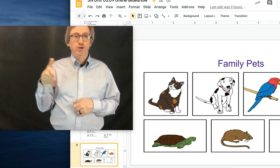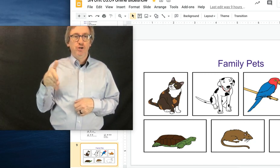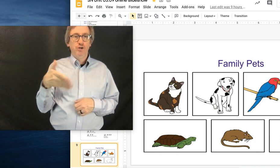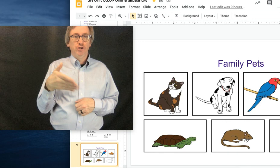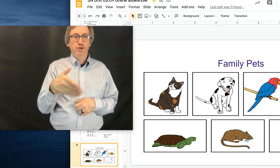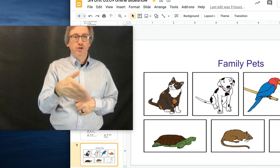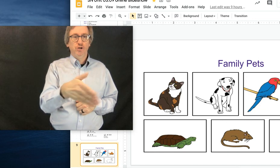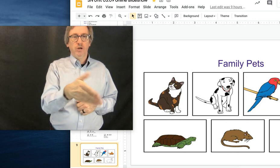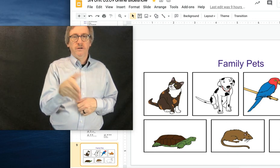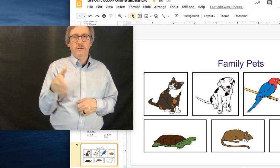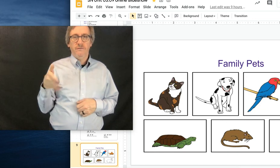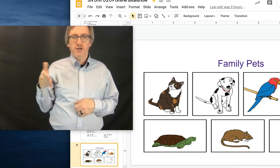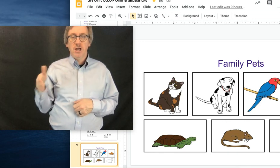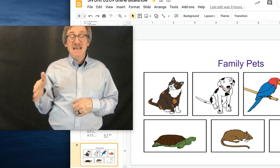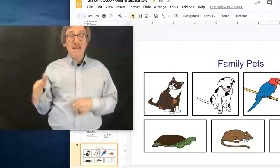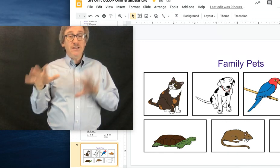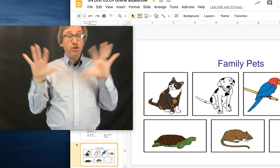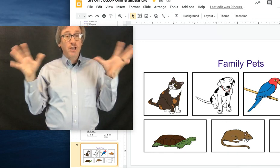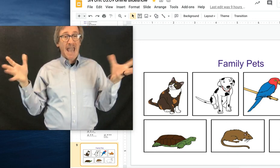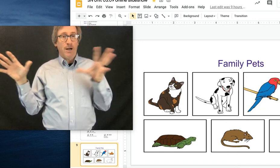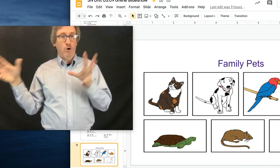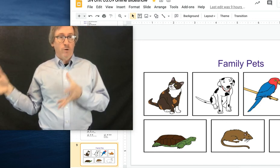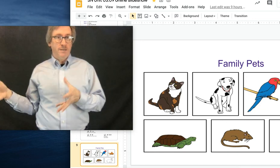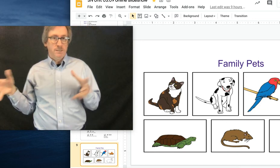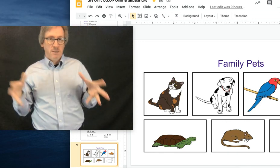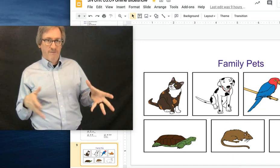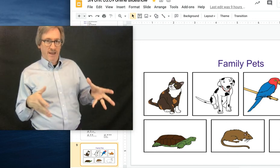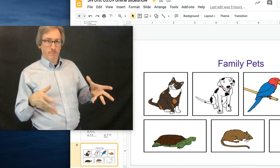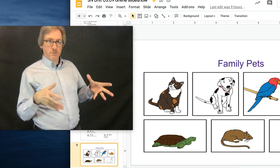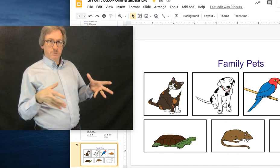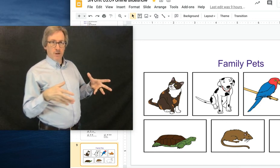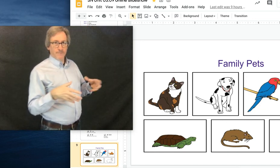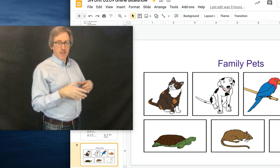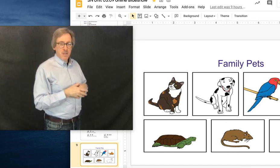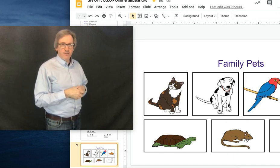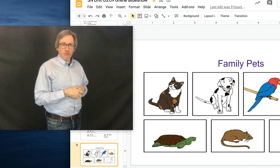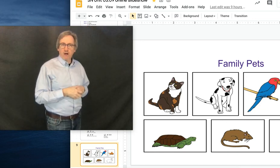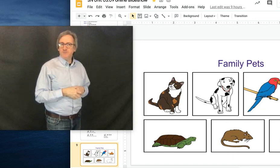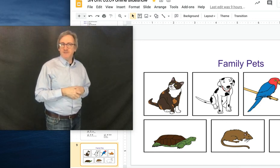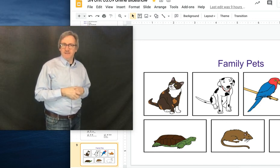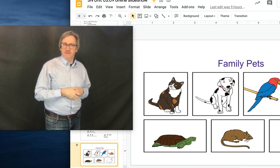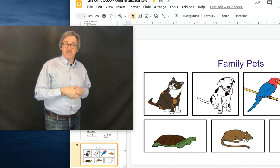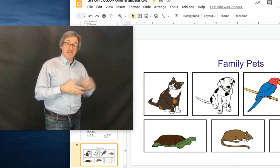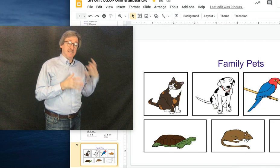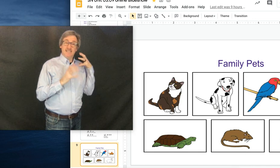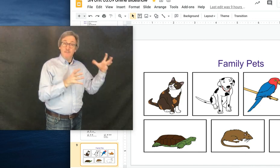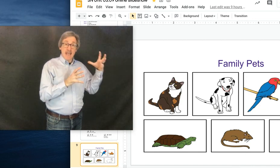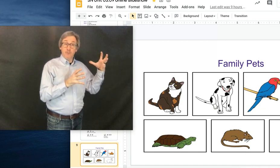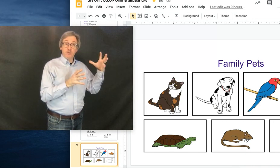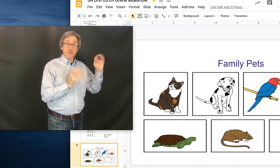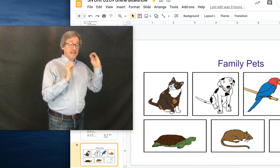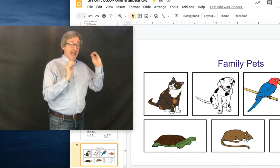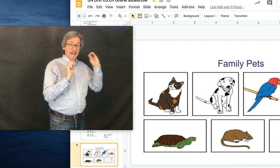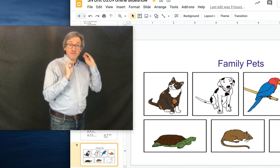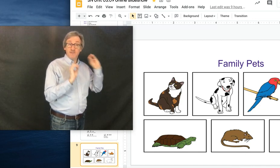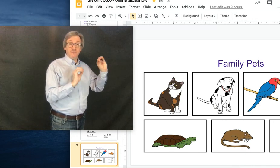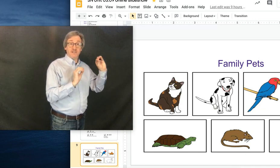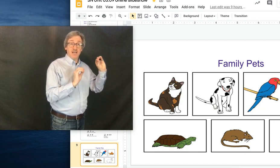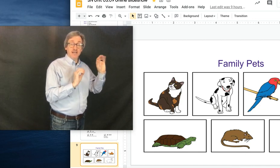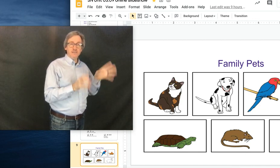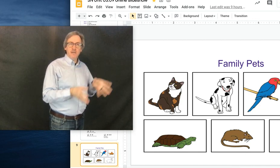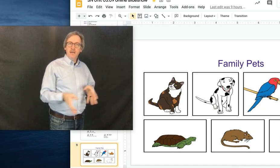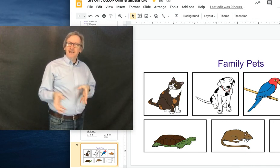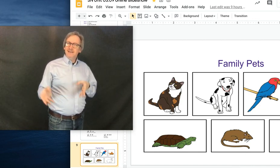Fish. Fish. Now, these are categories of animals, right? There are specifics. Some animals have